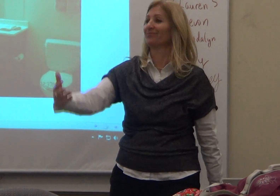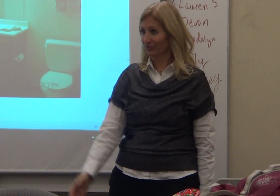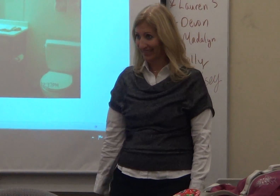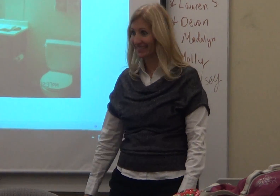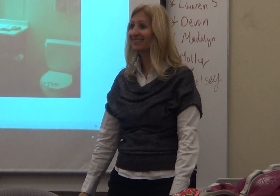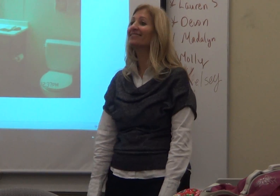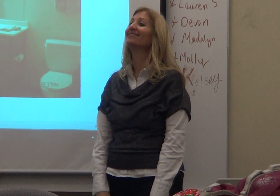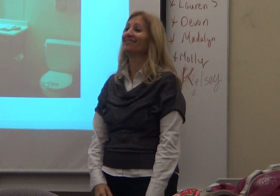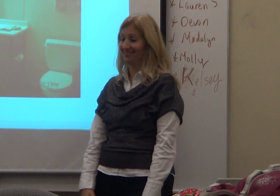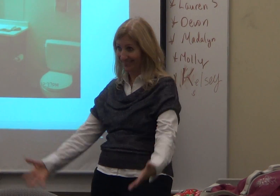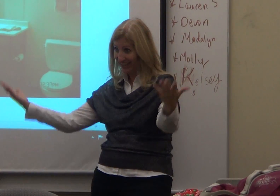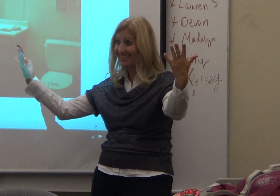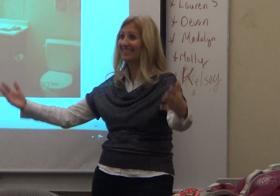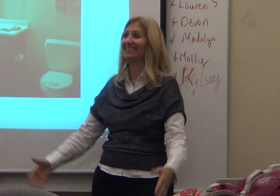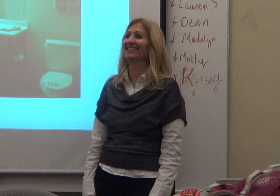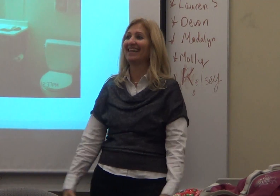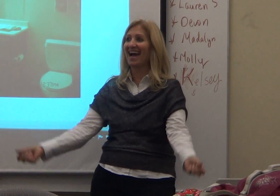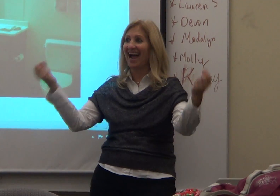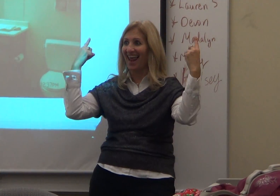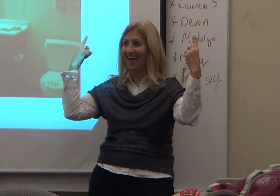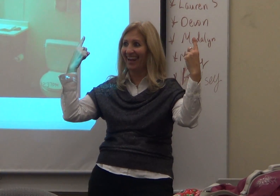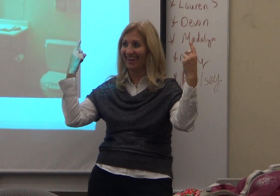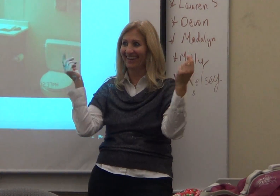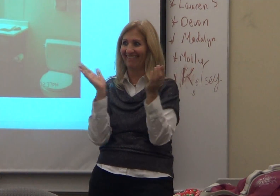Yep, and then there is the community room. Right, very good.